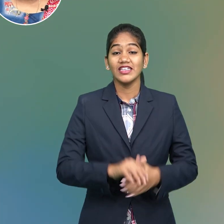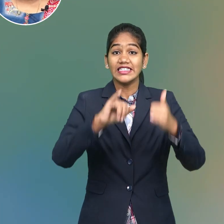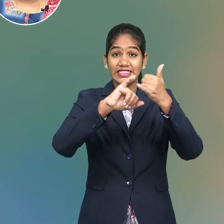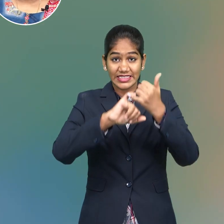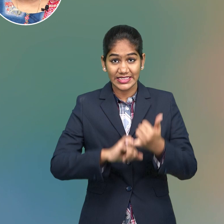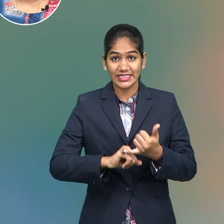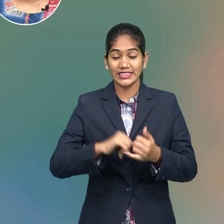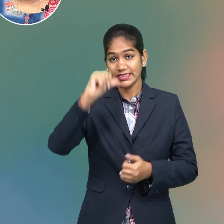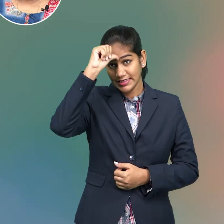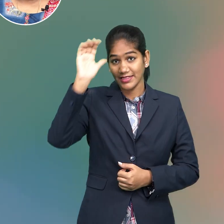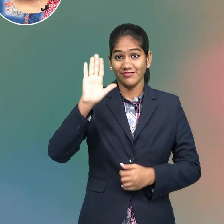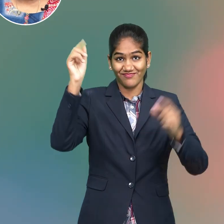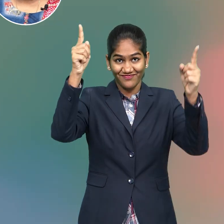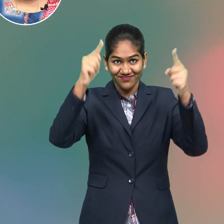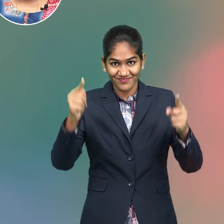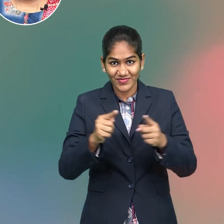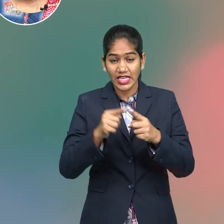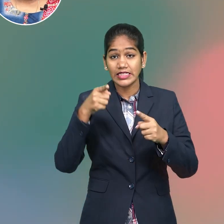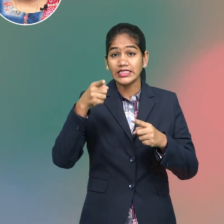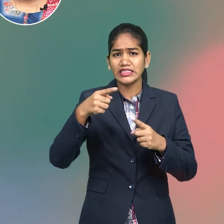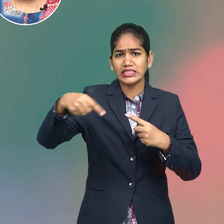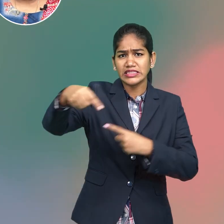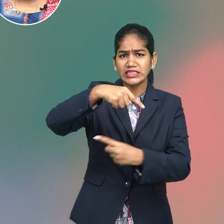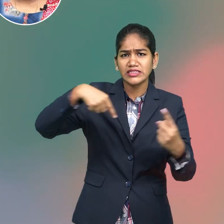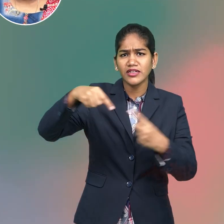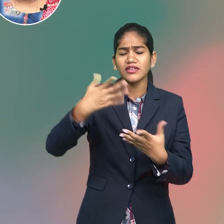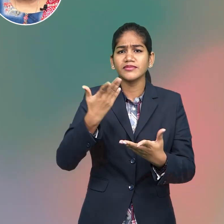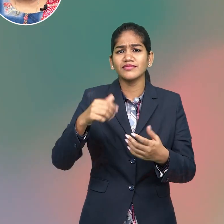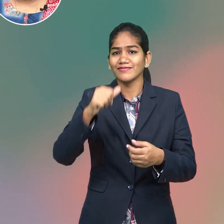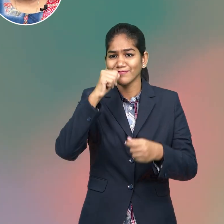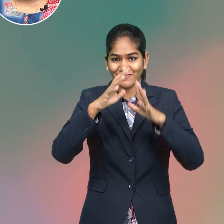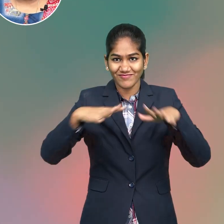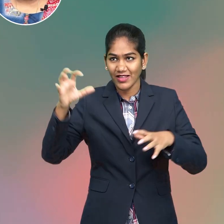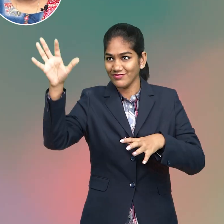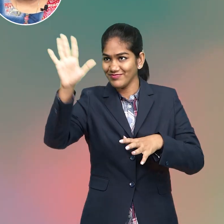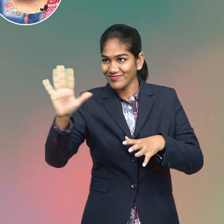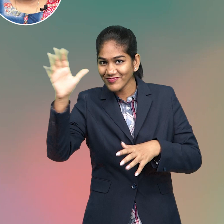The southern peninsula is surrounded by seas.